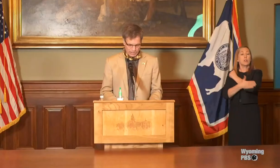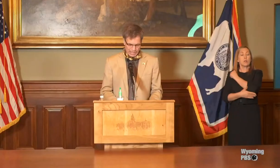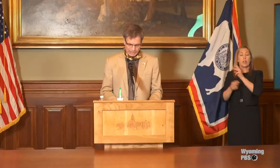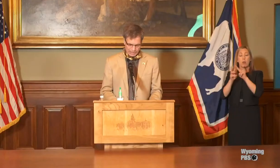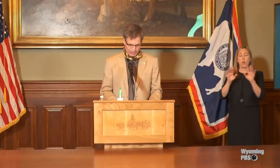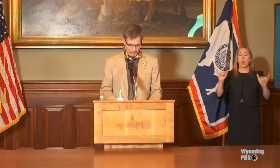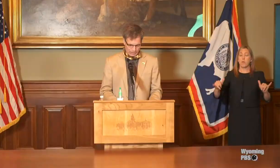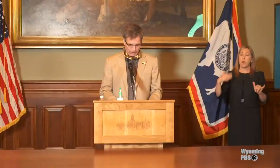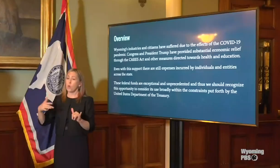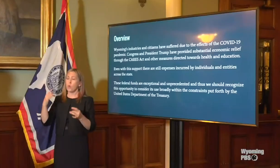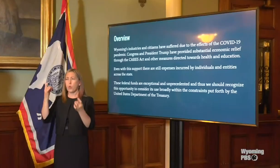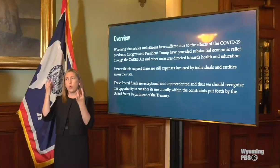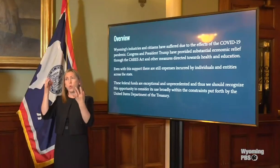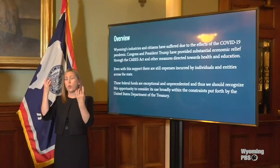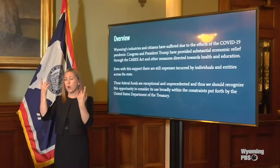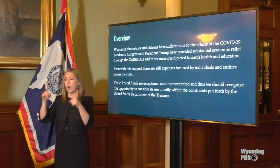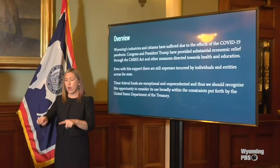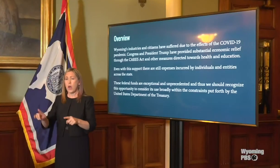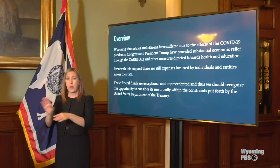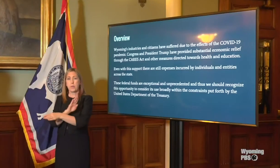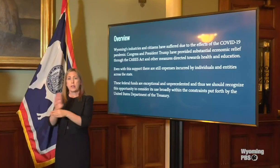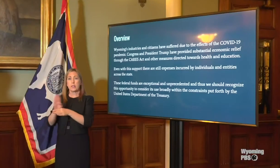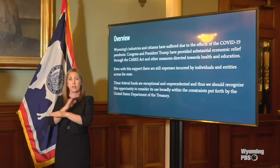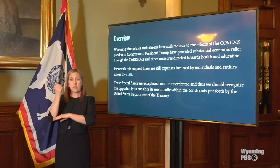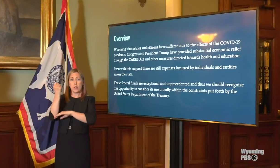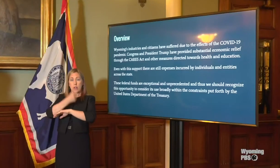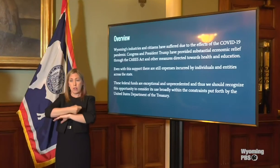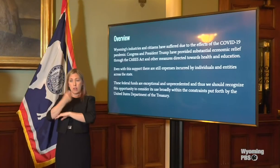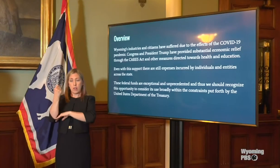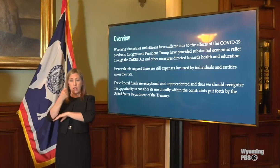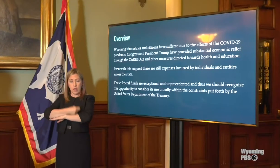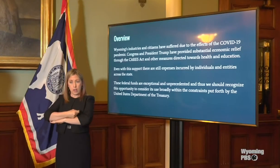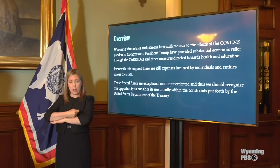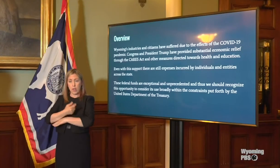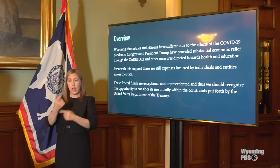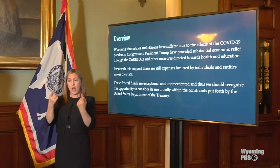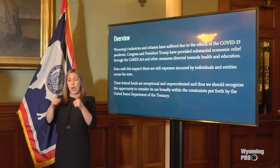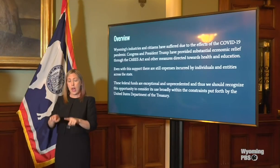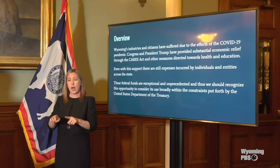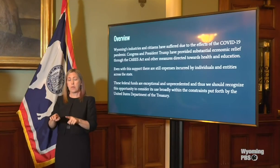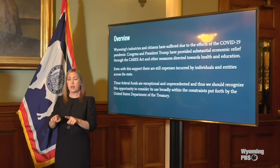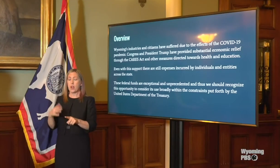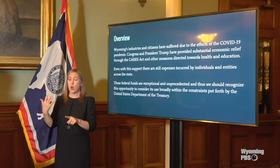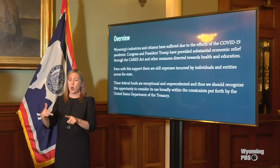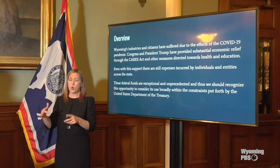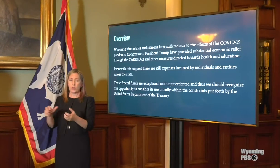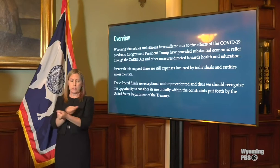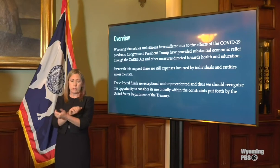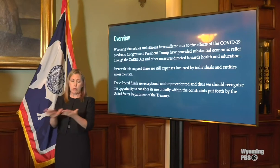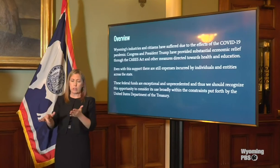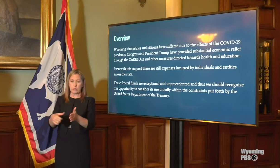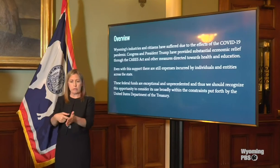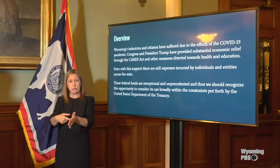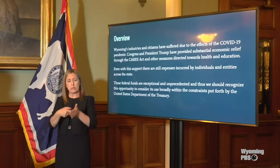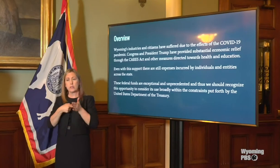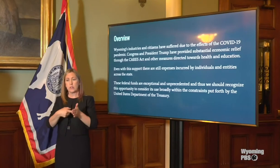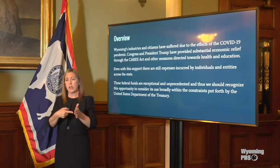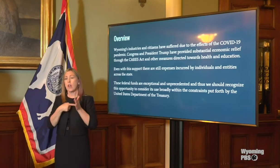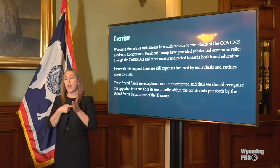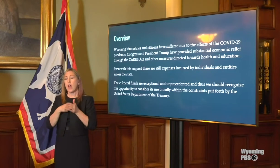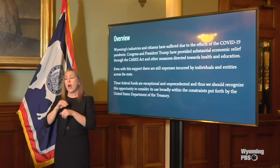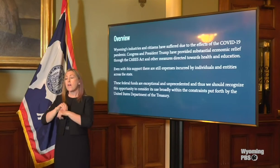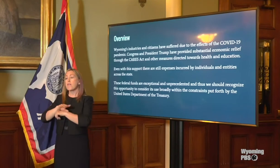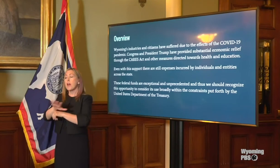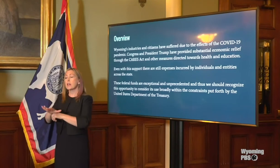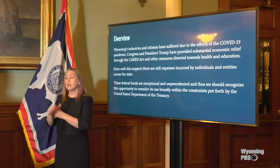of business activity, which resulted in an unprecedented destruction of demand affecting our most valuable